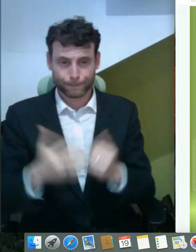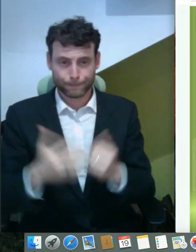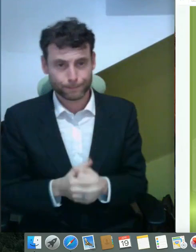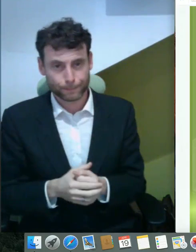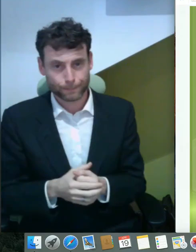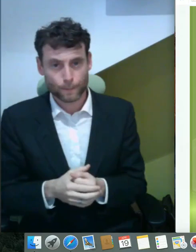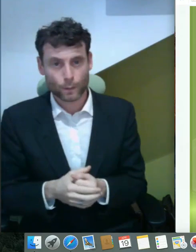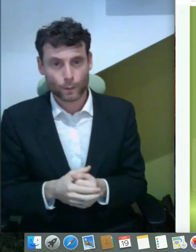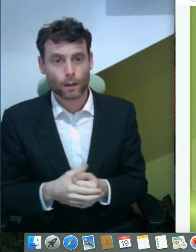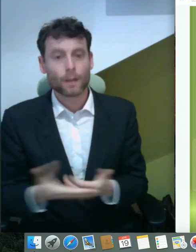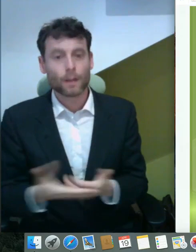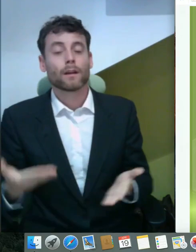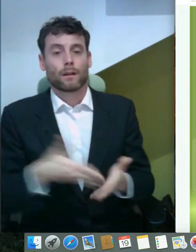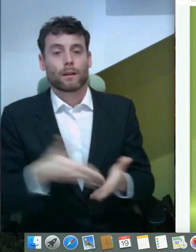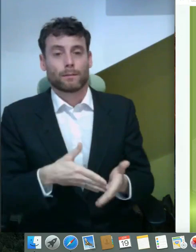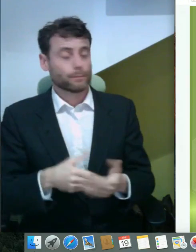and